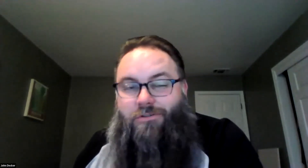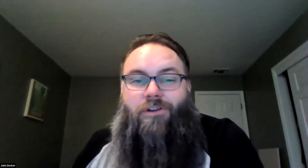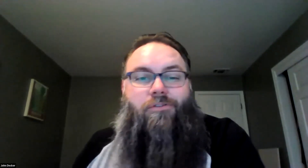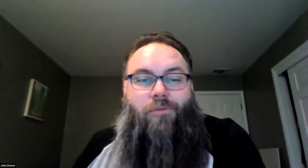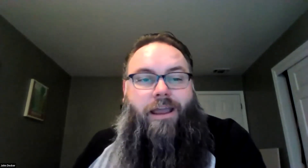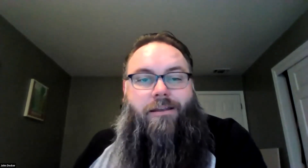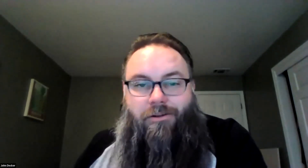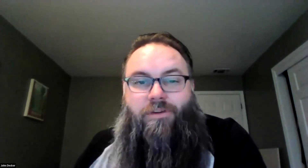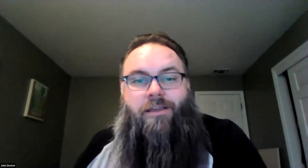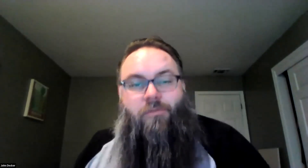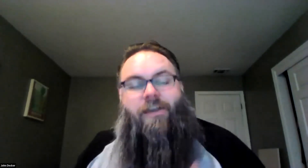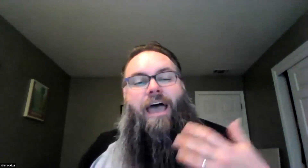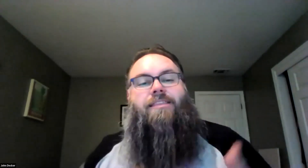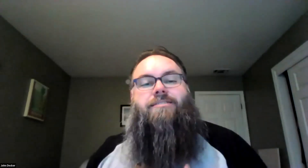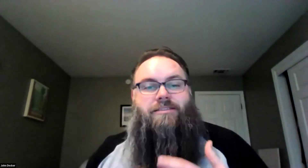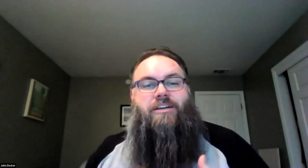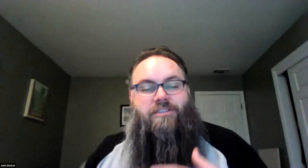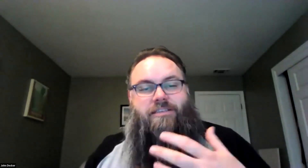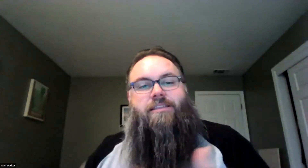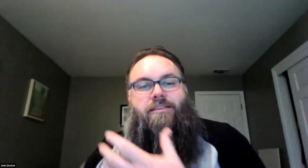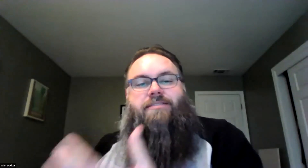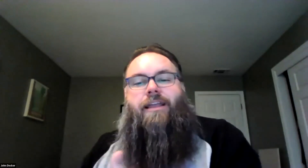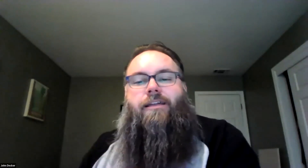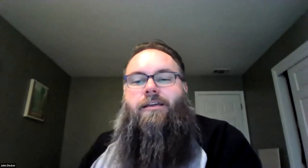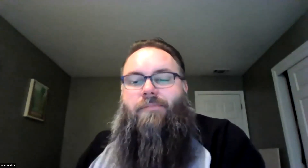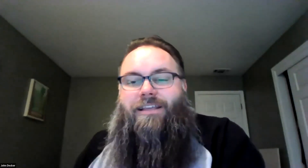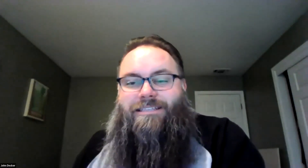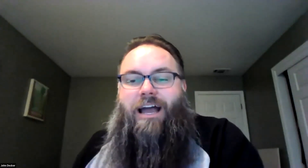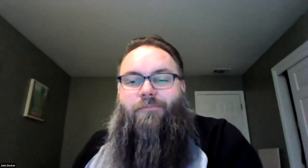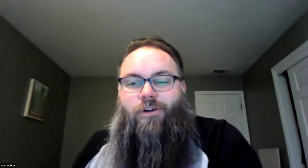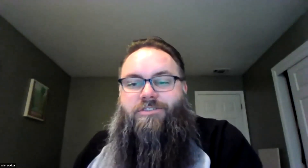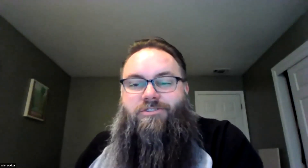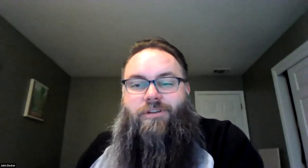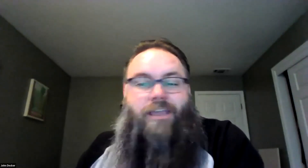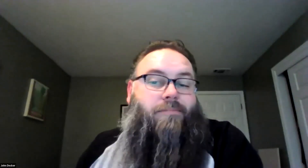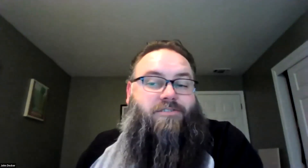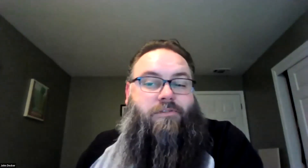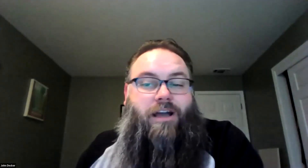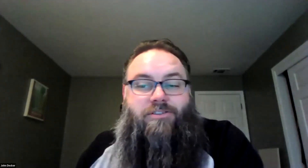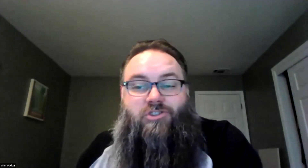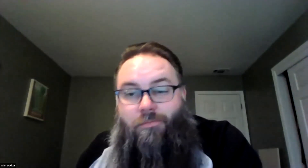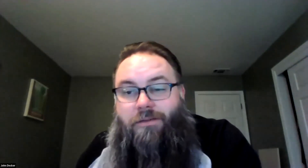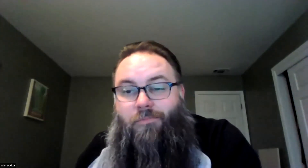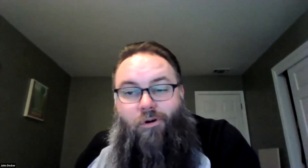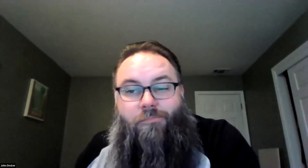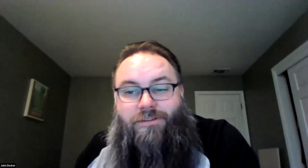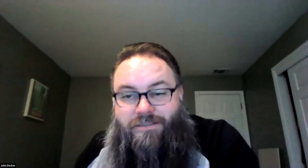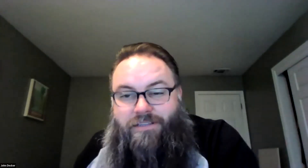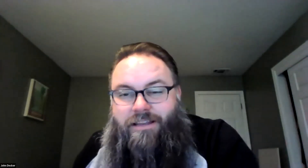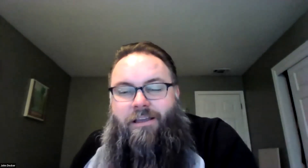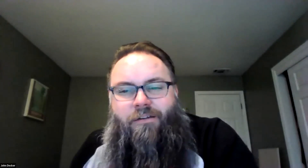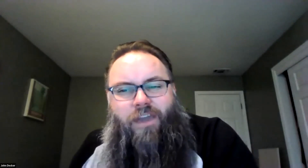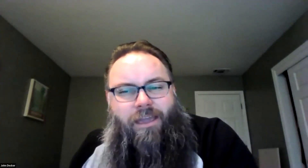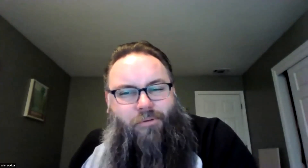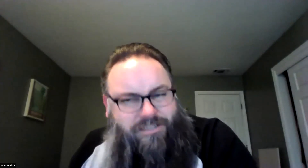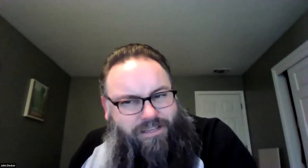not utilize your vendor rate. We've had these discussions in this setting, but I think it's time for us to do it again because we've got so many more